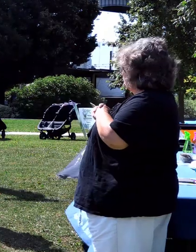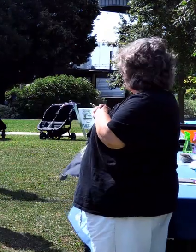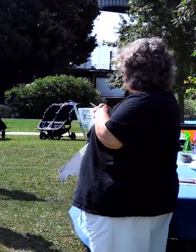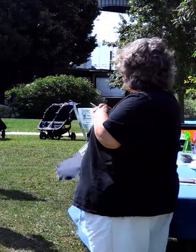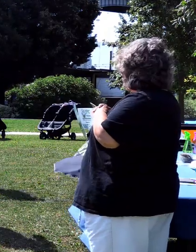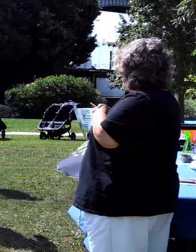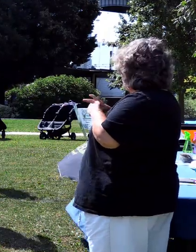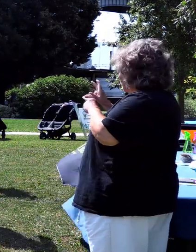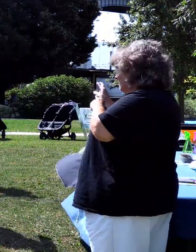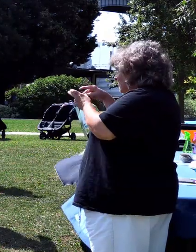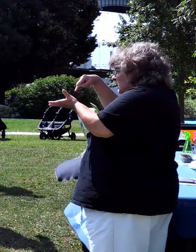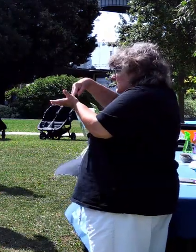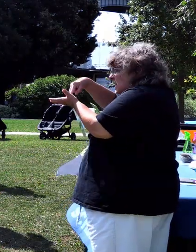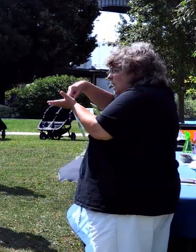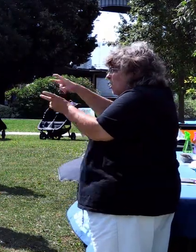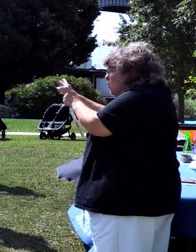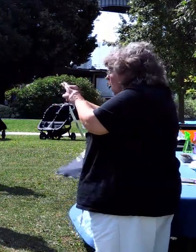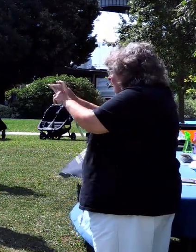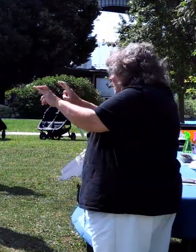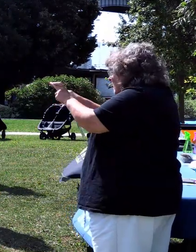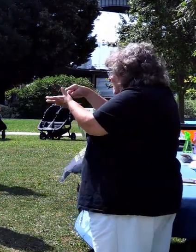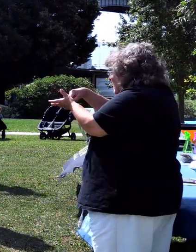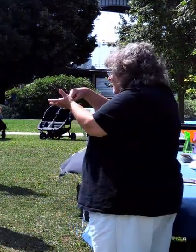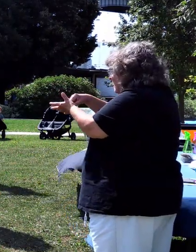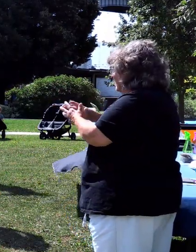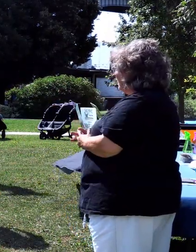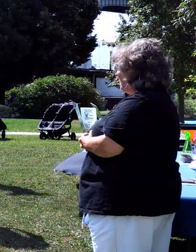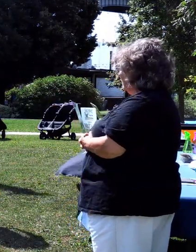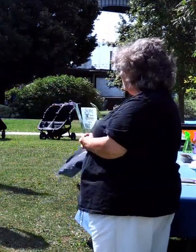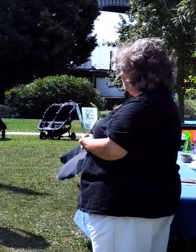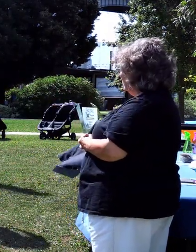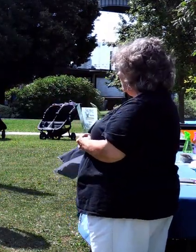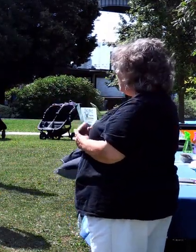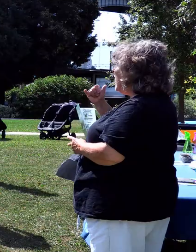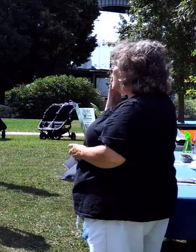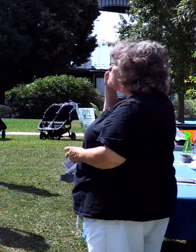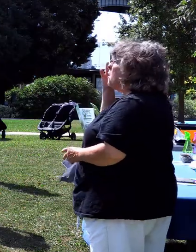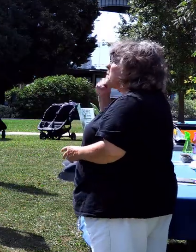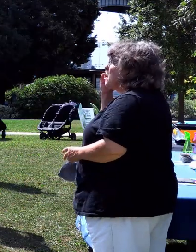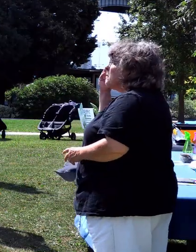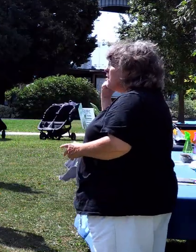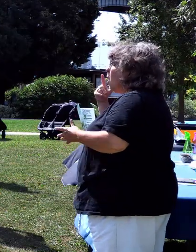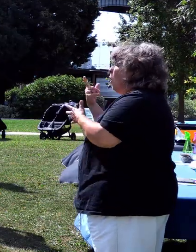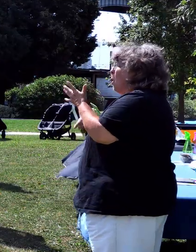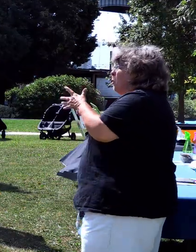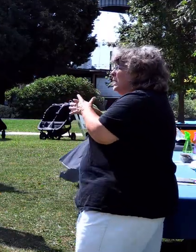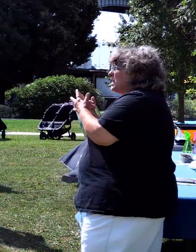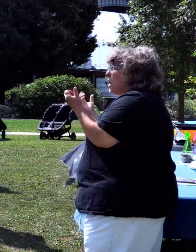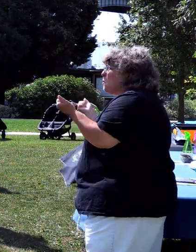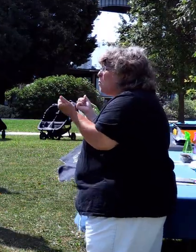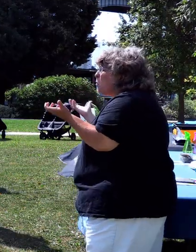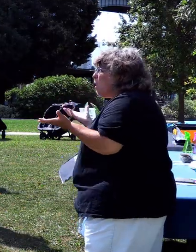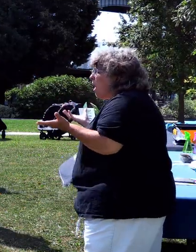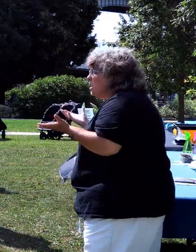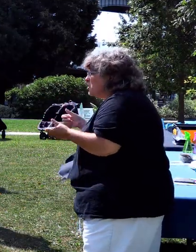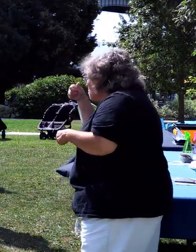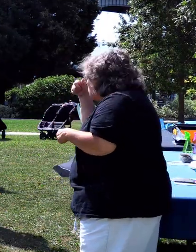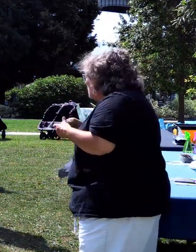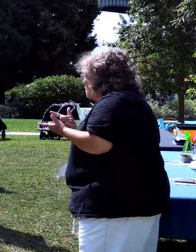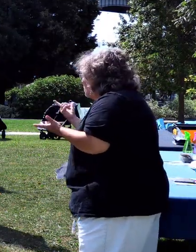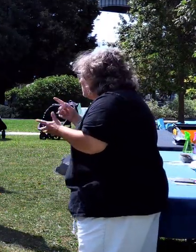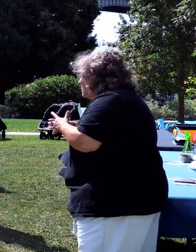All right, is everyone standing up and ready to move? Yeah. If you've been here before, what do we usually start with? You know?